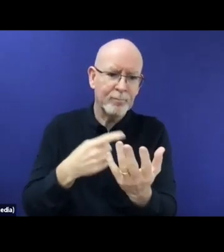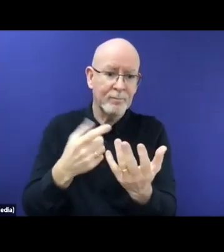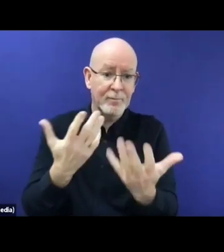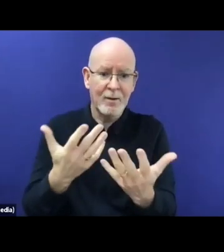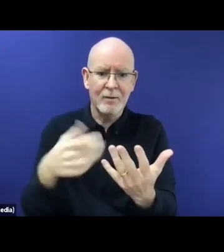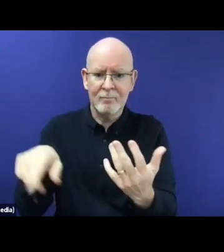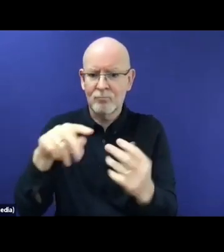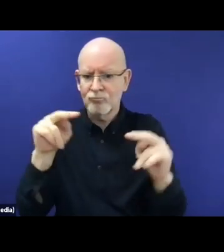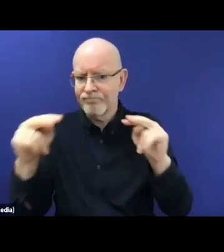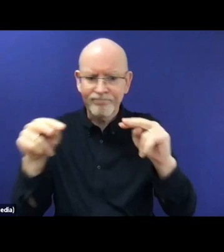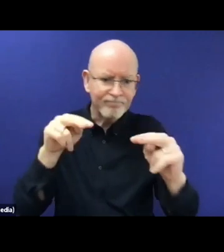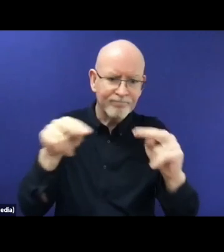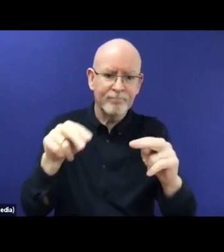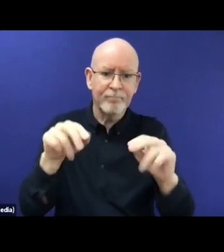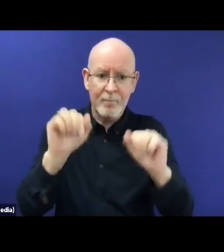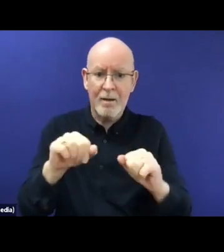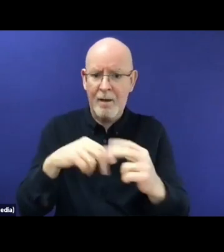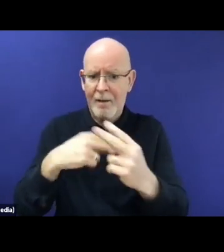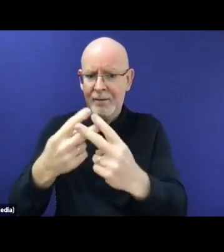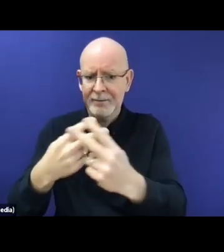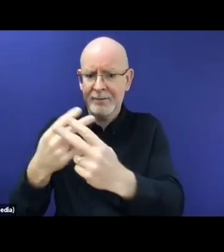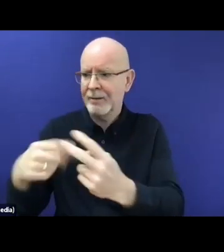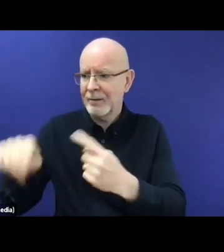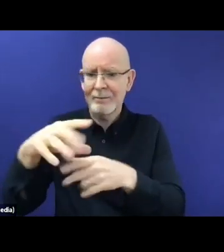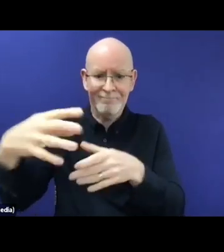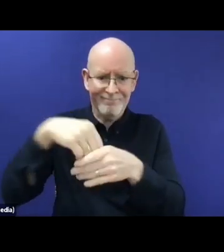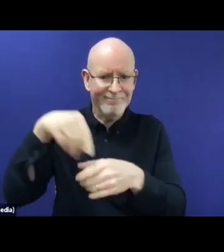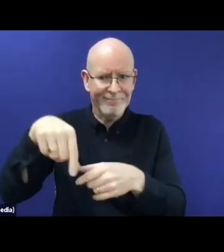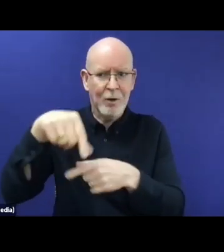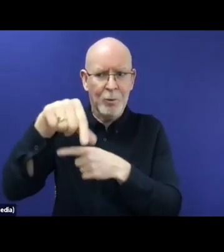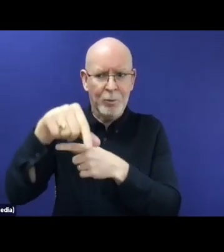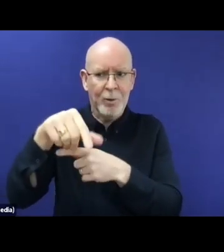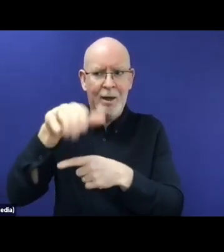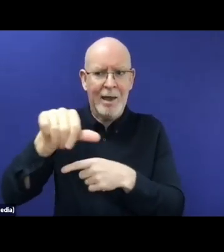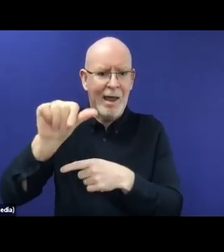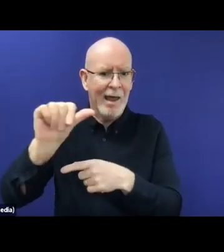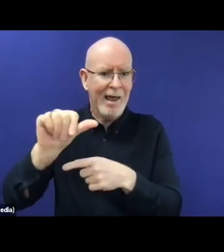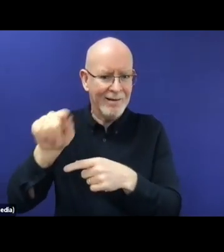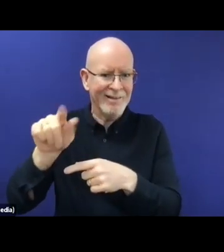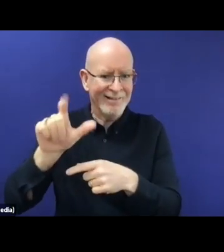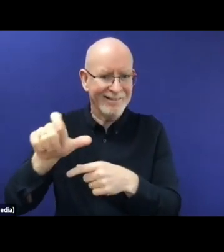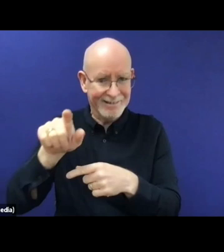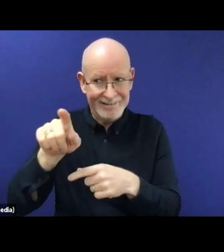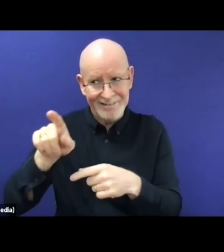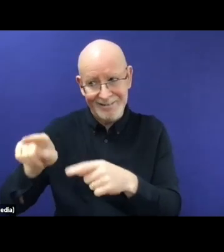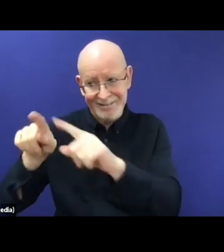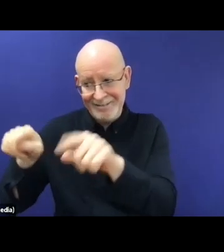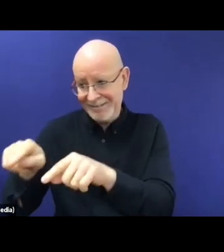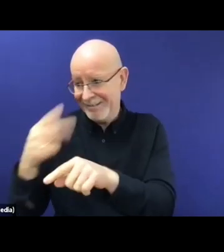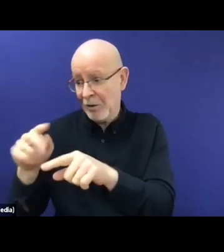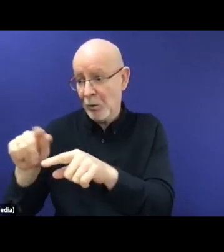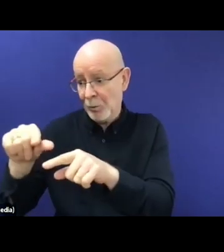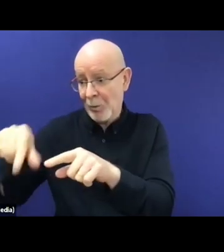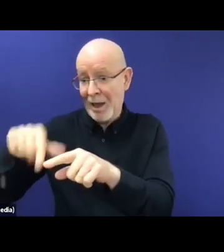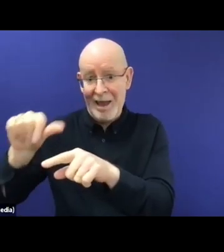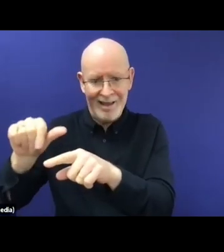will move into the conference proper and start by listing our